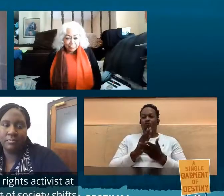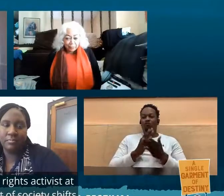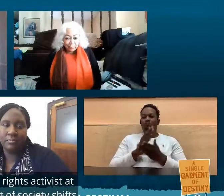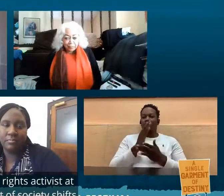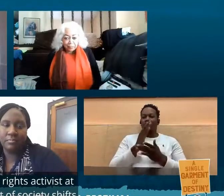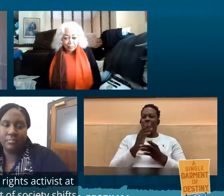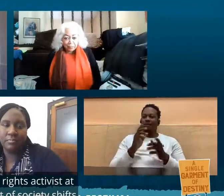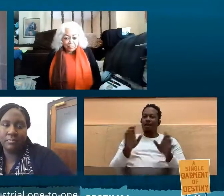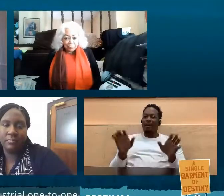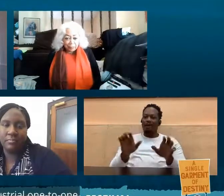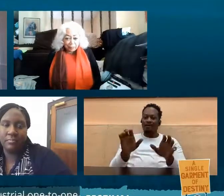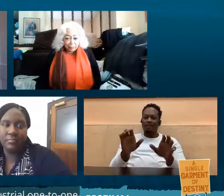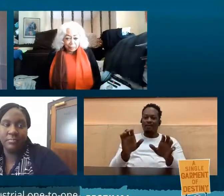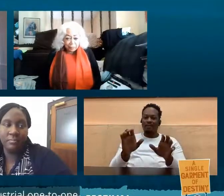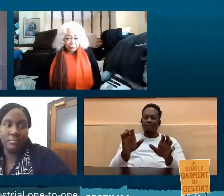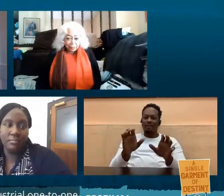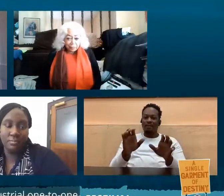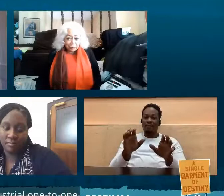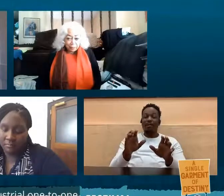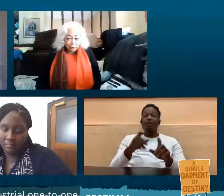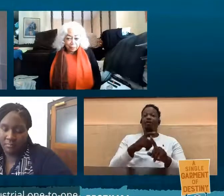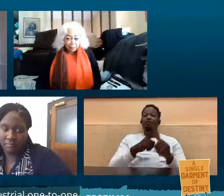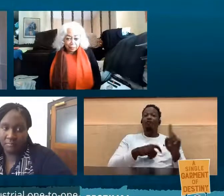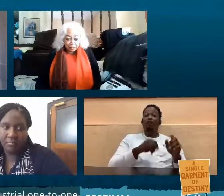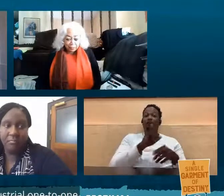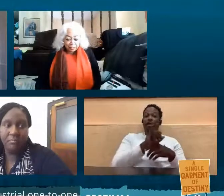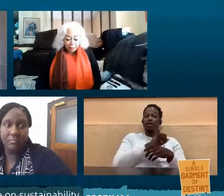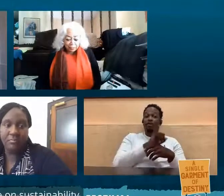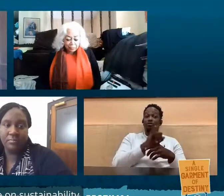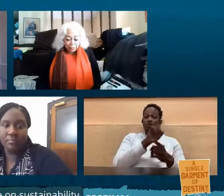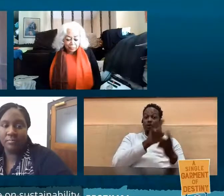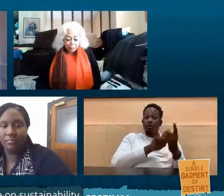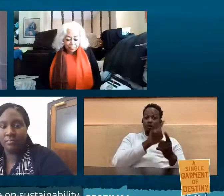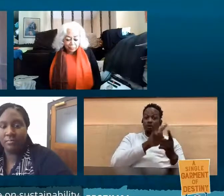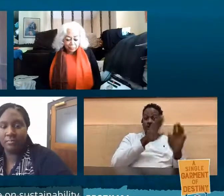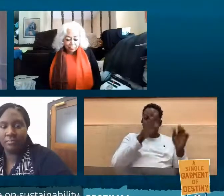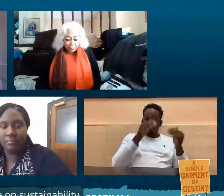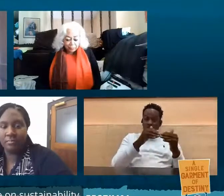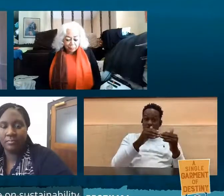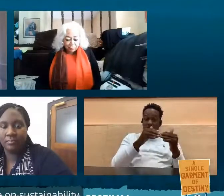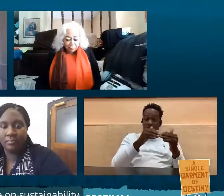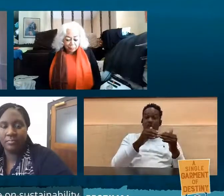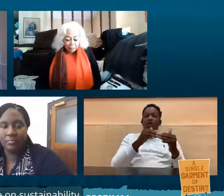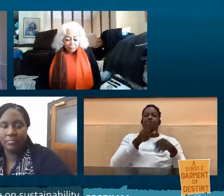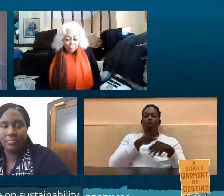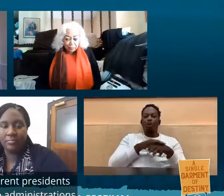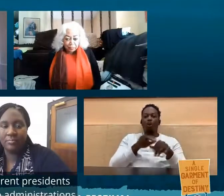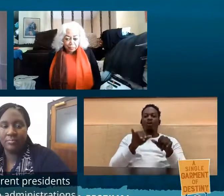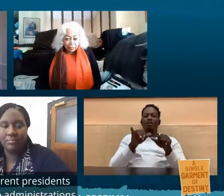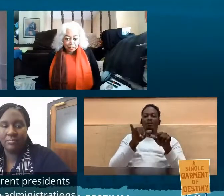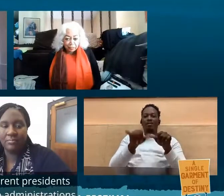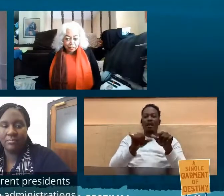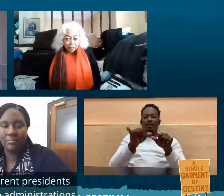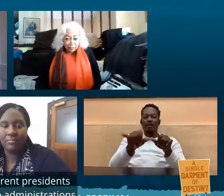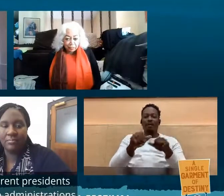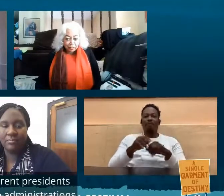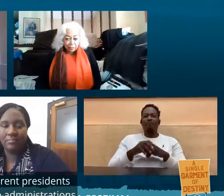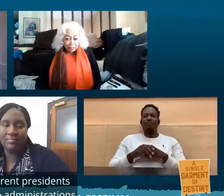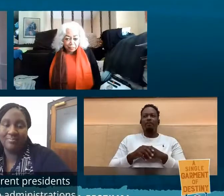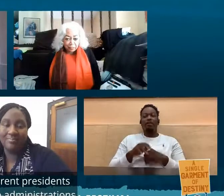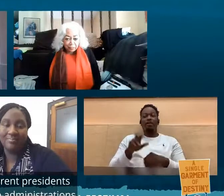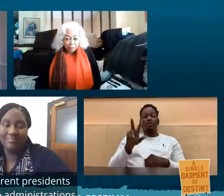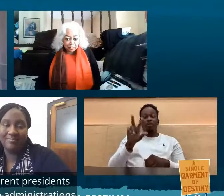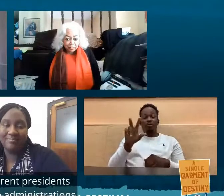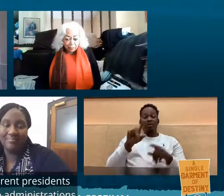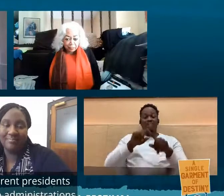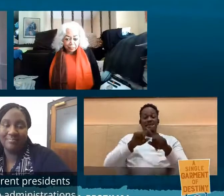forefront of society shifts from an industrial one-to-one focused more on sustainability. 3 different